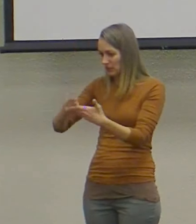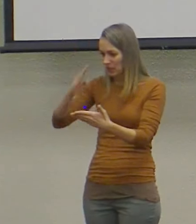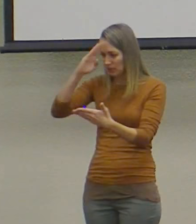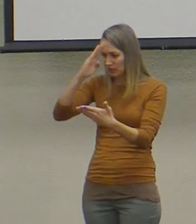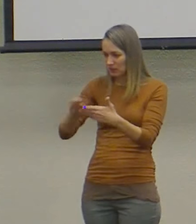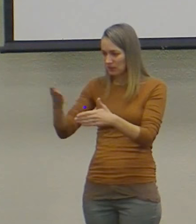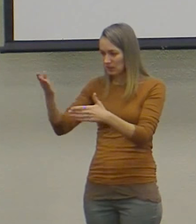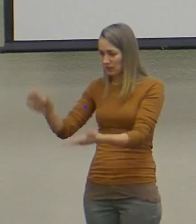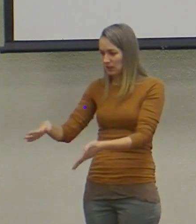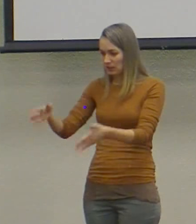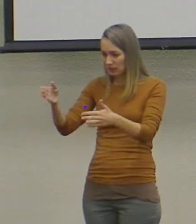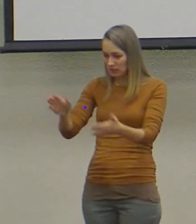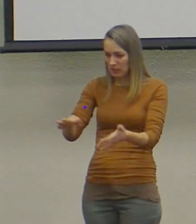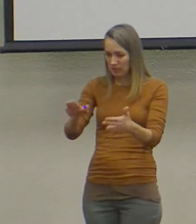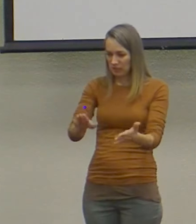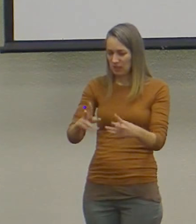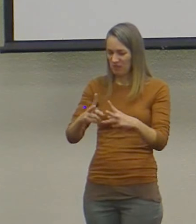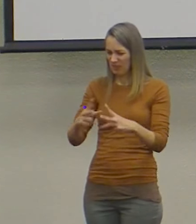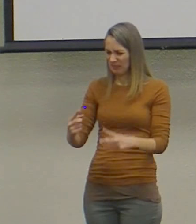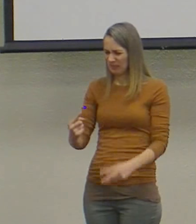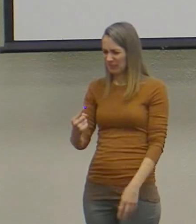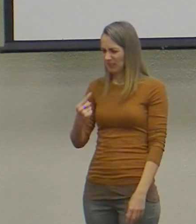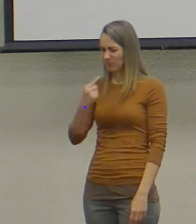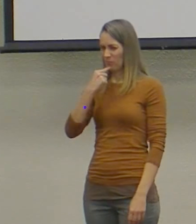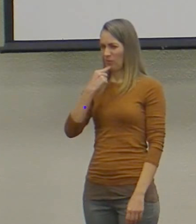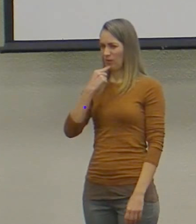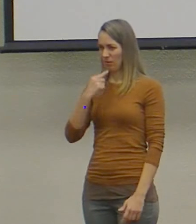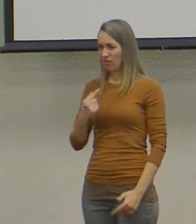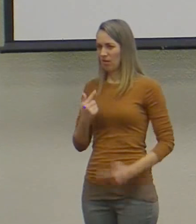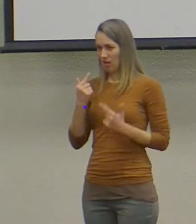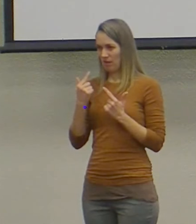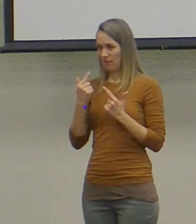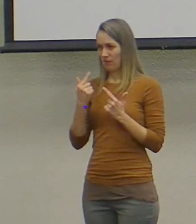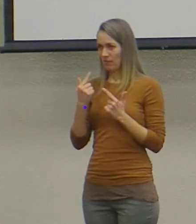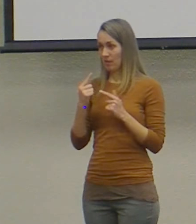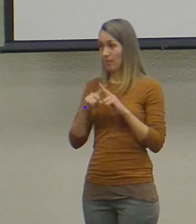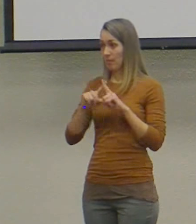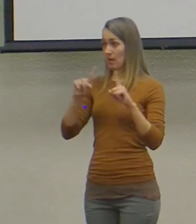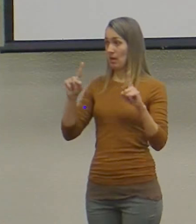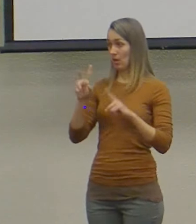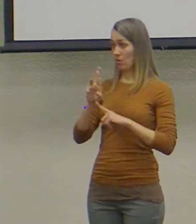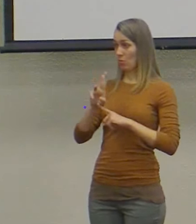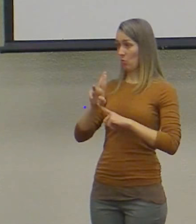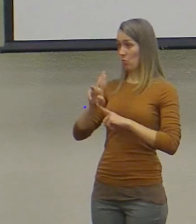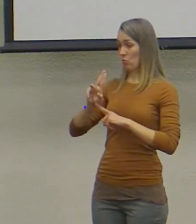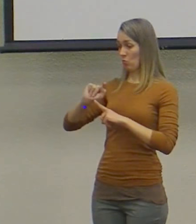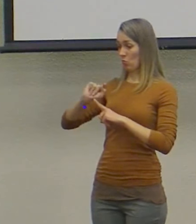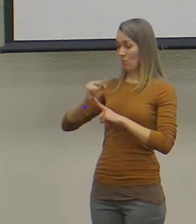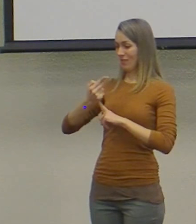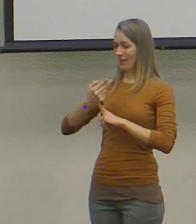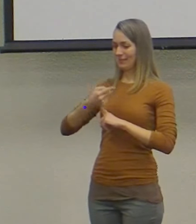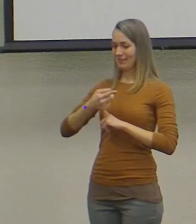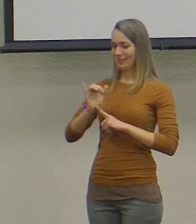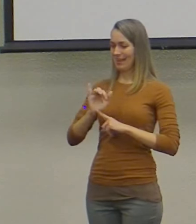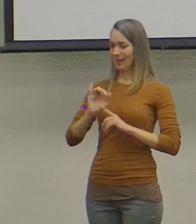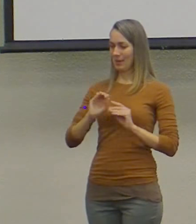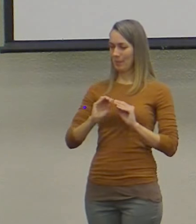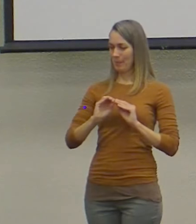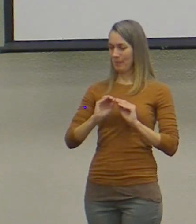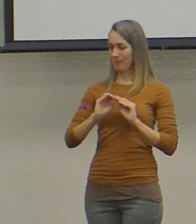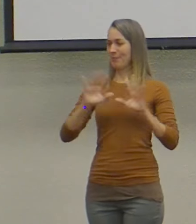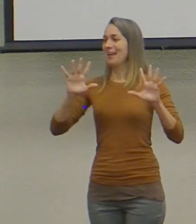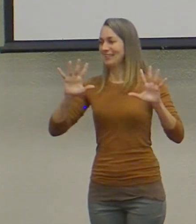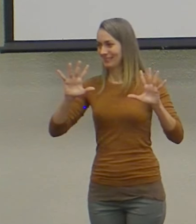turning out. But Ruth is her one bright spot in her life.